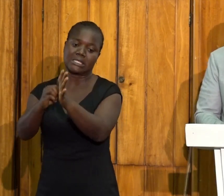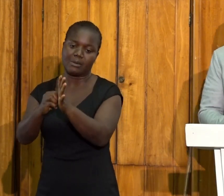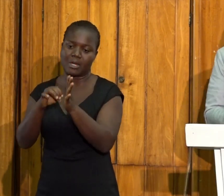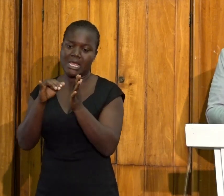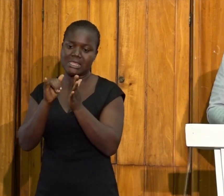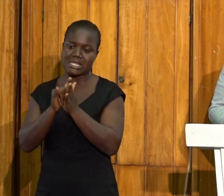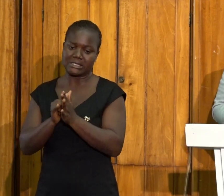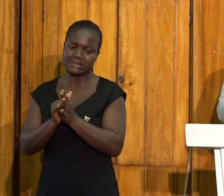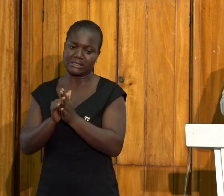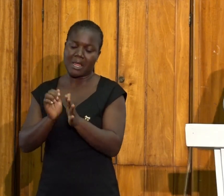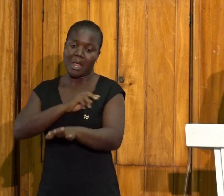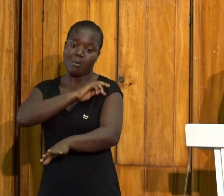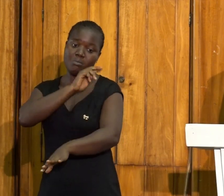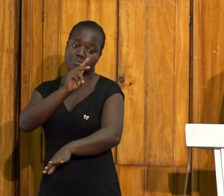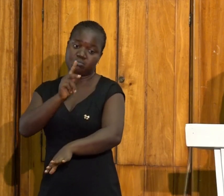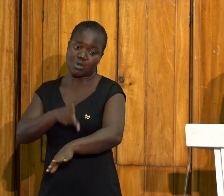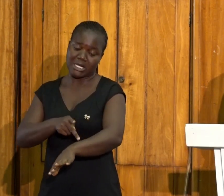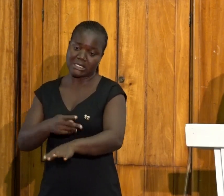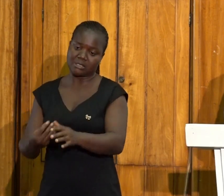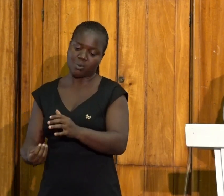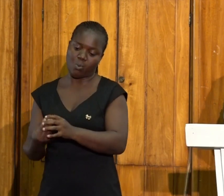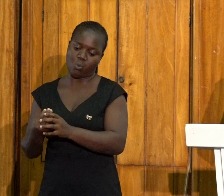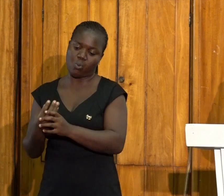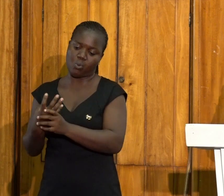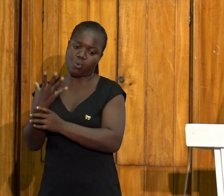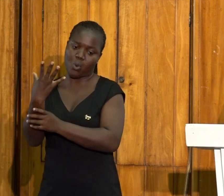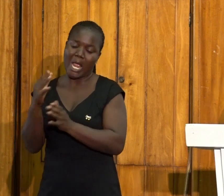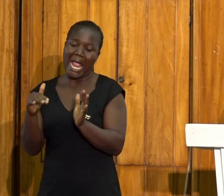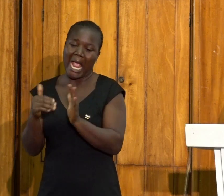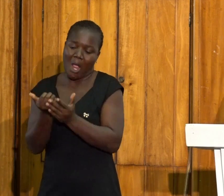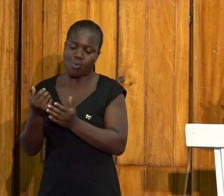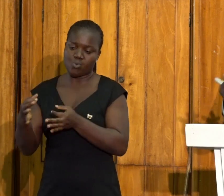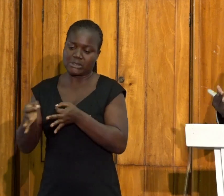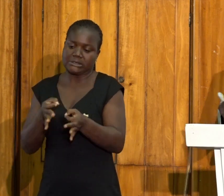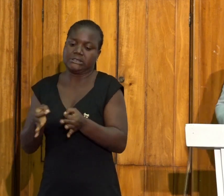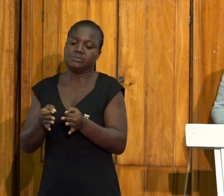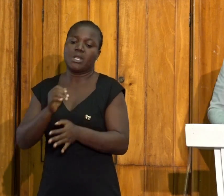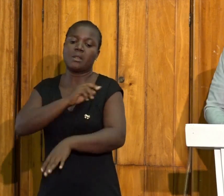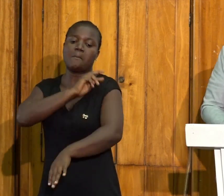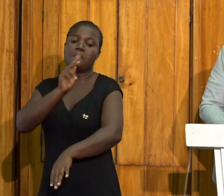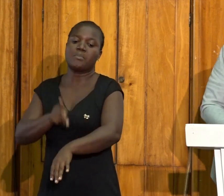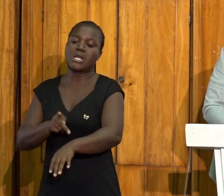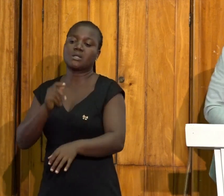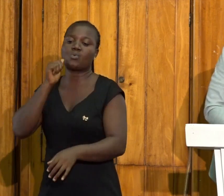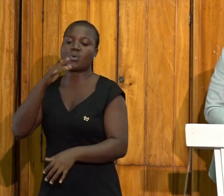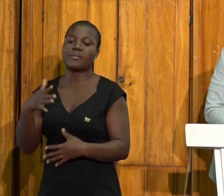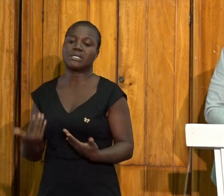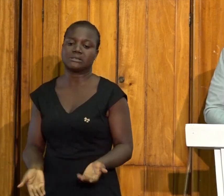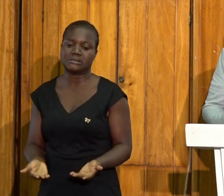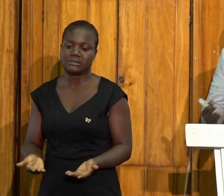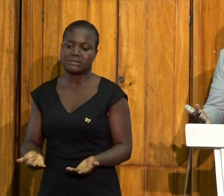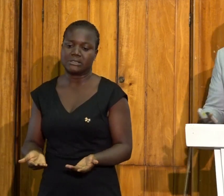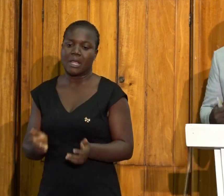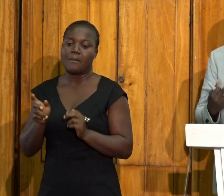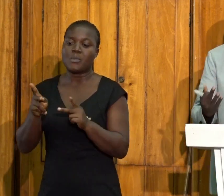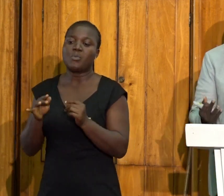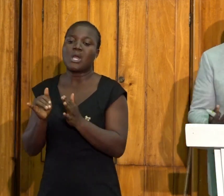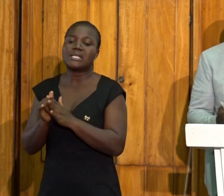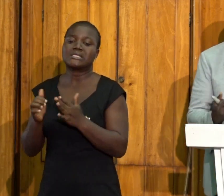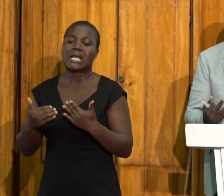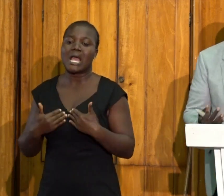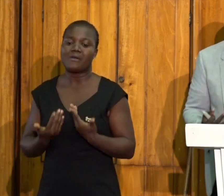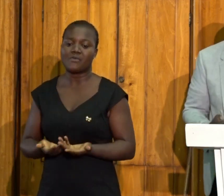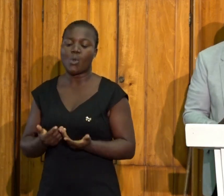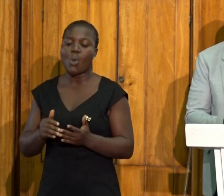group, advocated changing how we describe pregnant women from, for example, vulnerable population to actually a